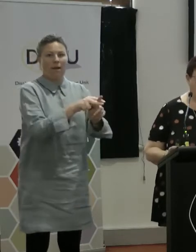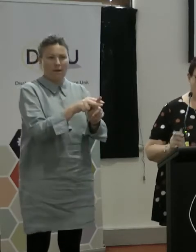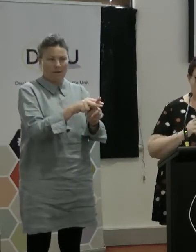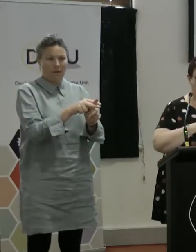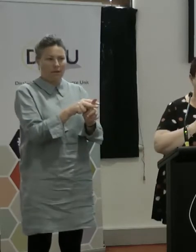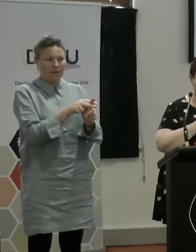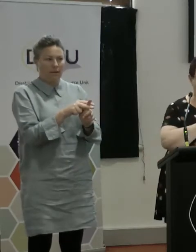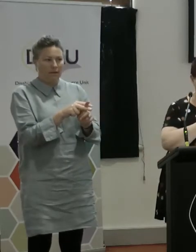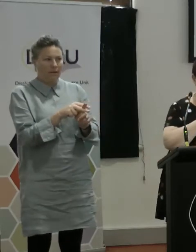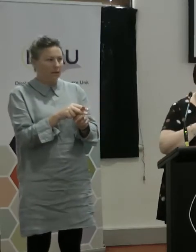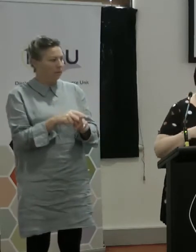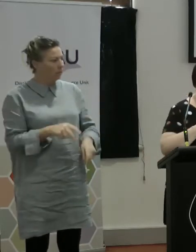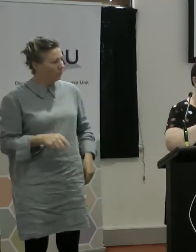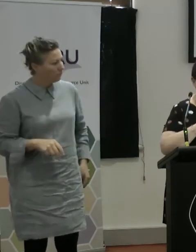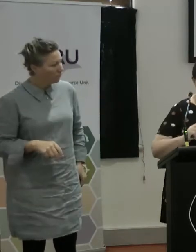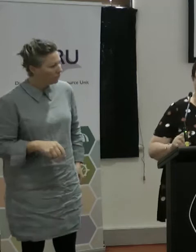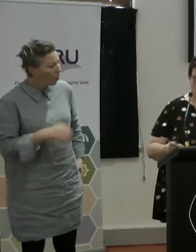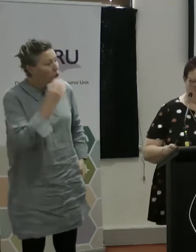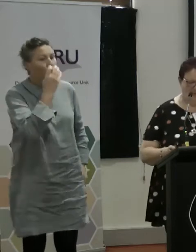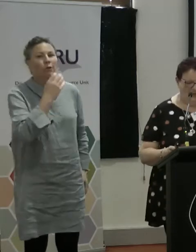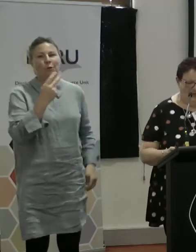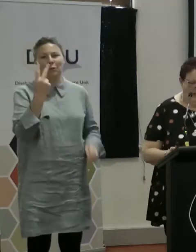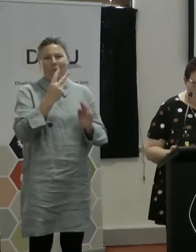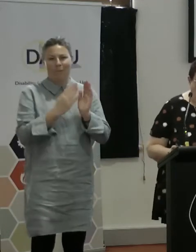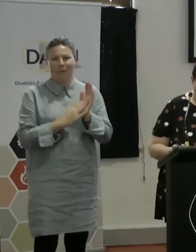in. Got to check some facts. 12 months.